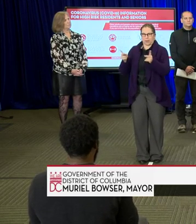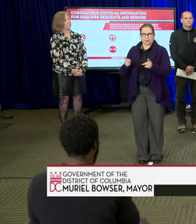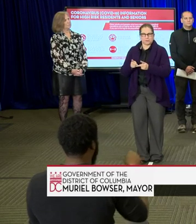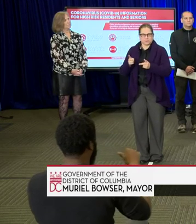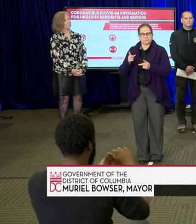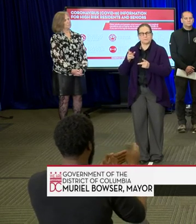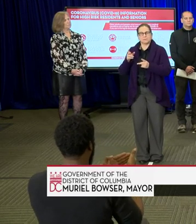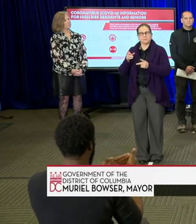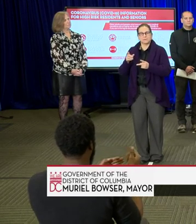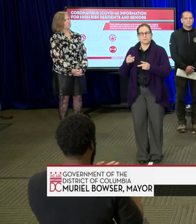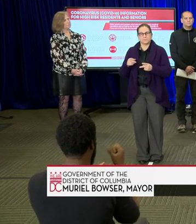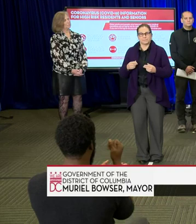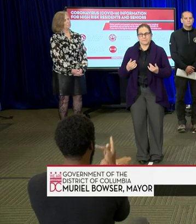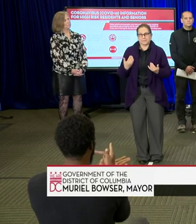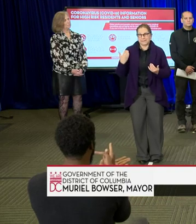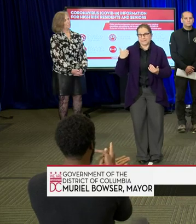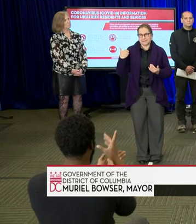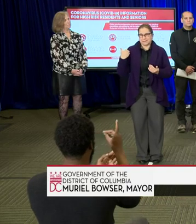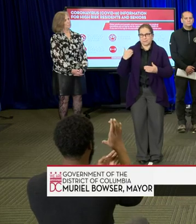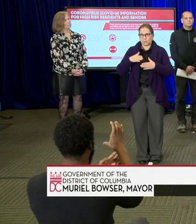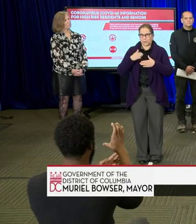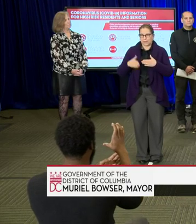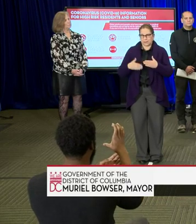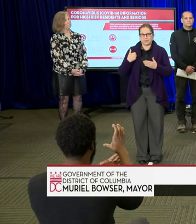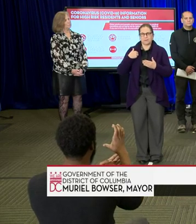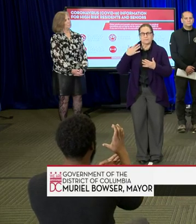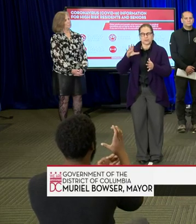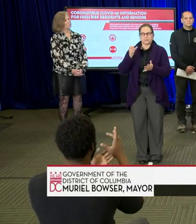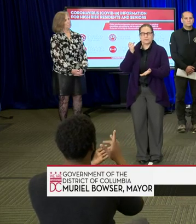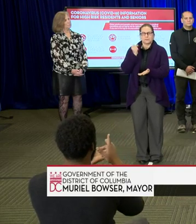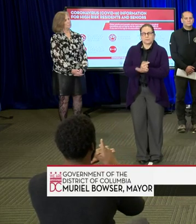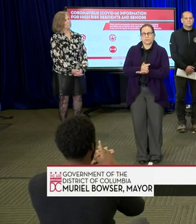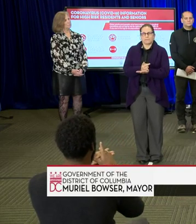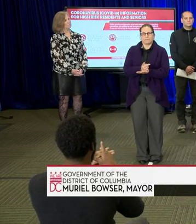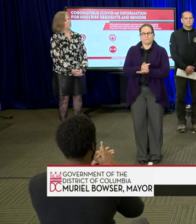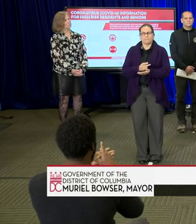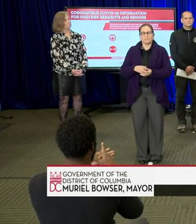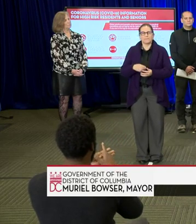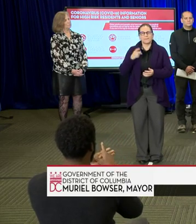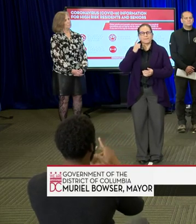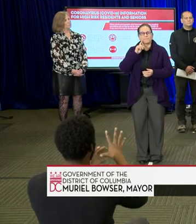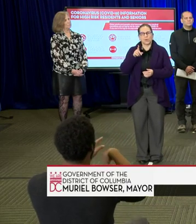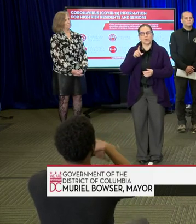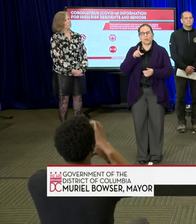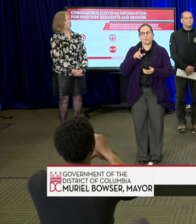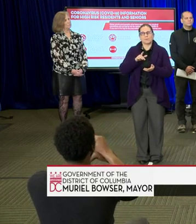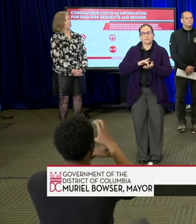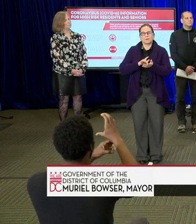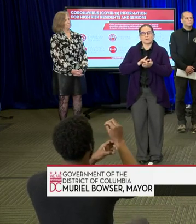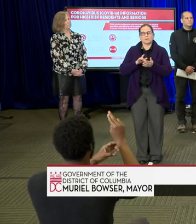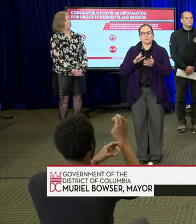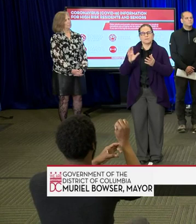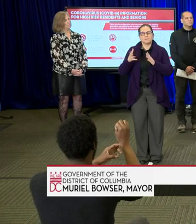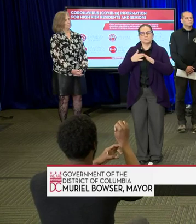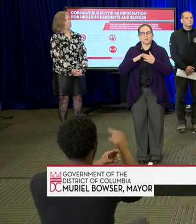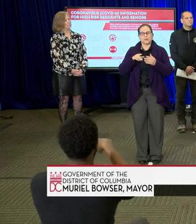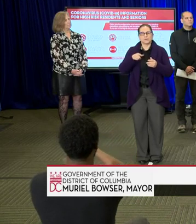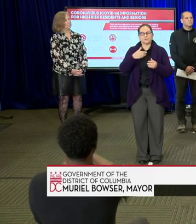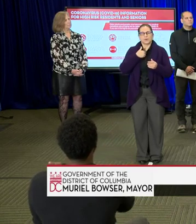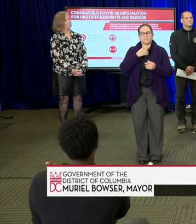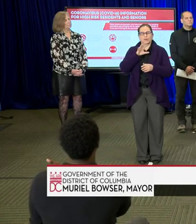approved the activation of the DC Medical Reserve Corps. And this evening, volunteers who have registered